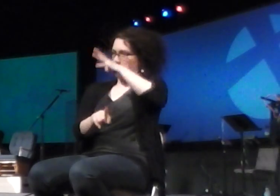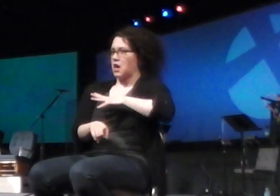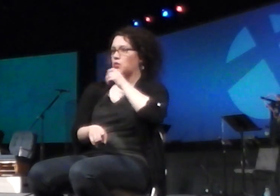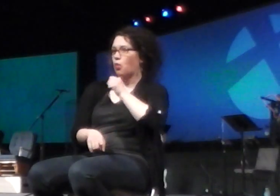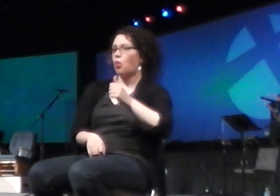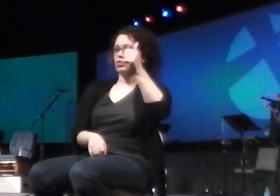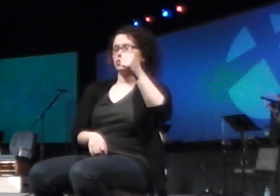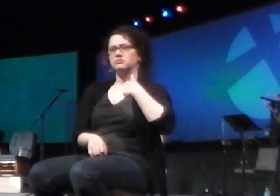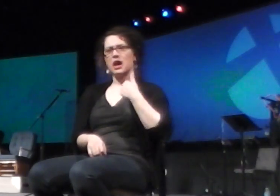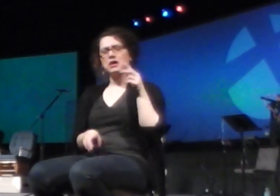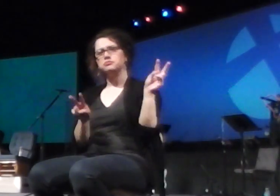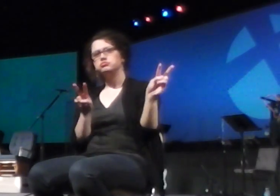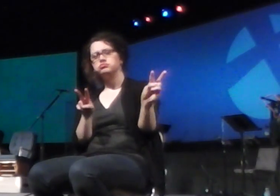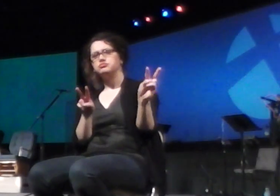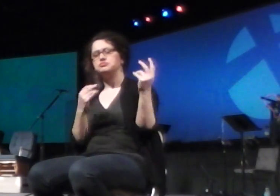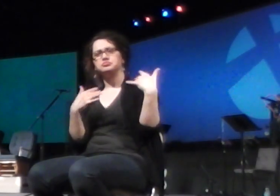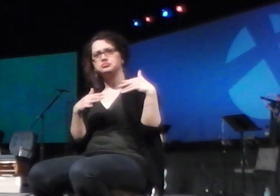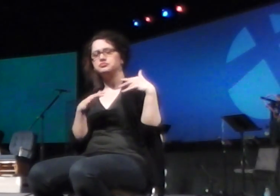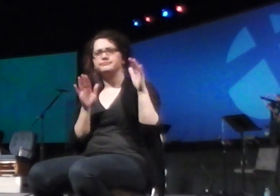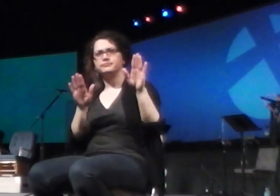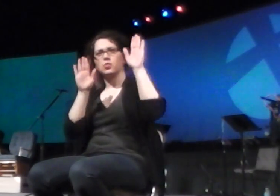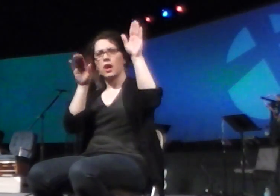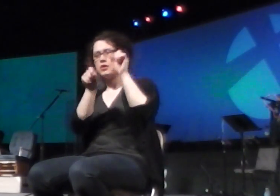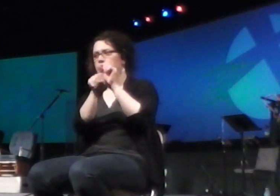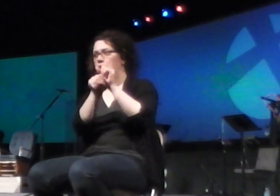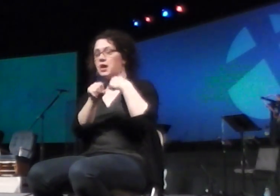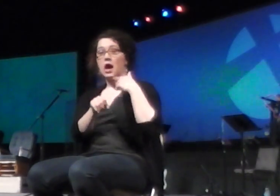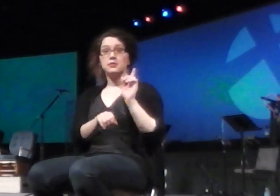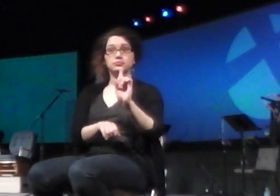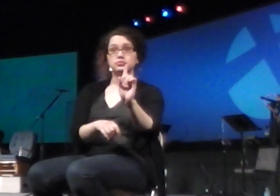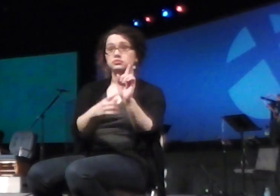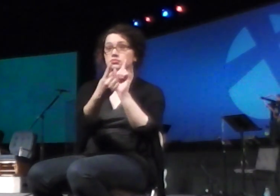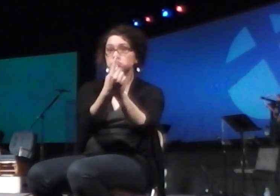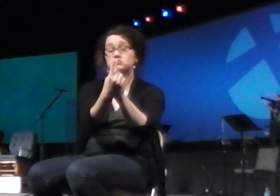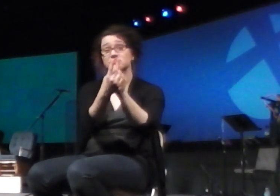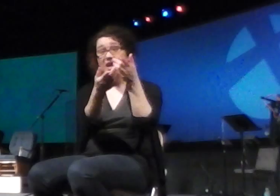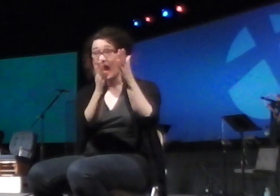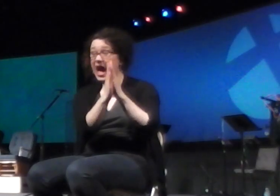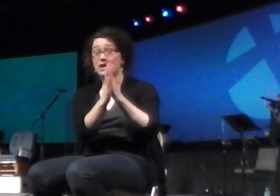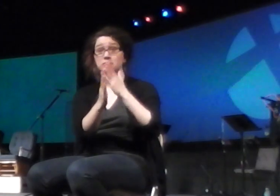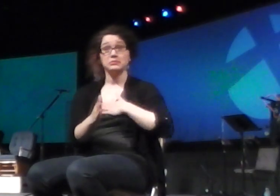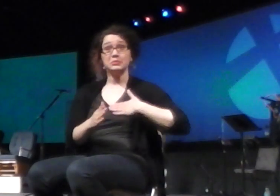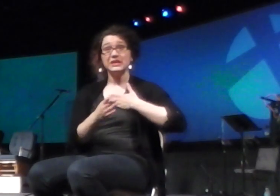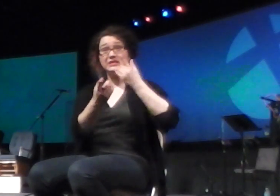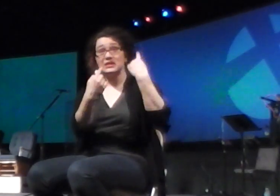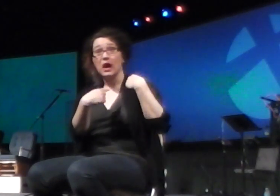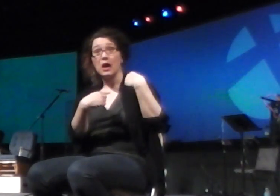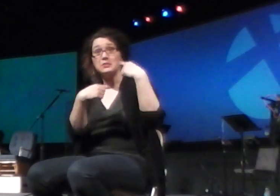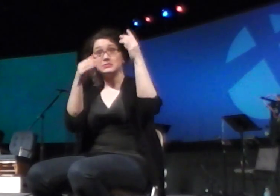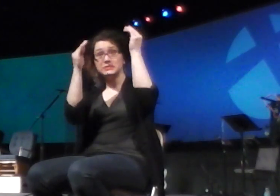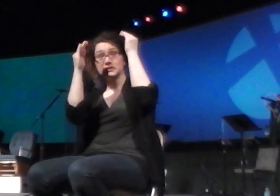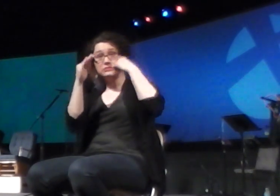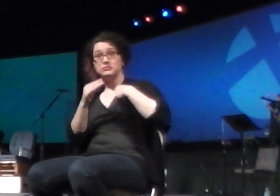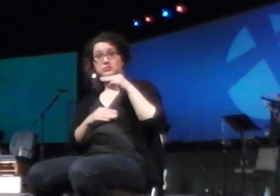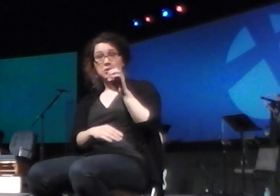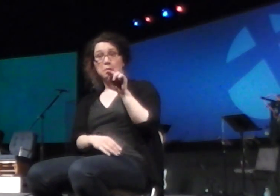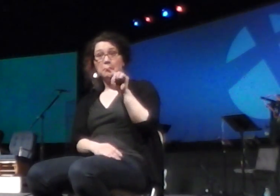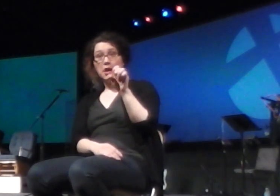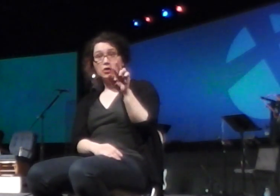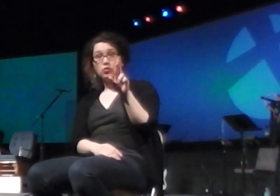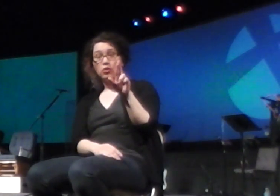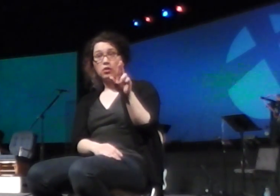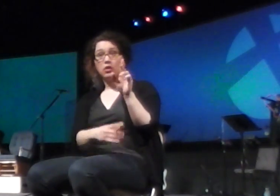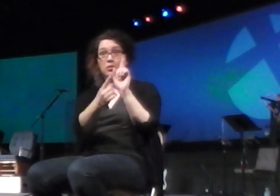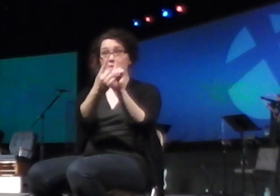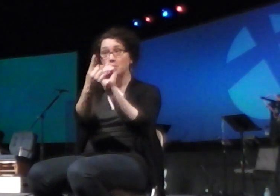in ministry who I just thought were doing a great job. And I literally went to them and I asked them to mentor me. I said, would you please come and mentor me? And one by one, every single one of